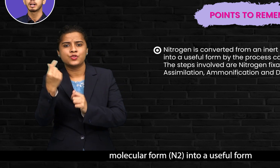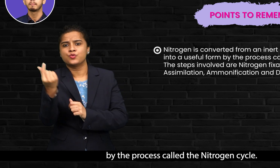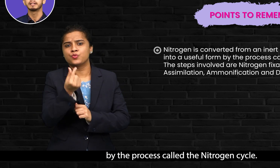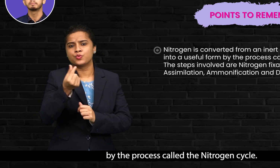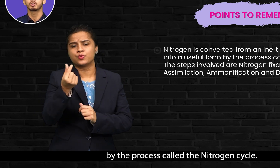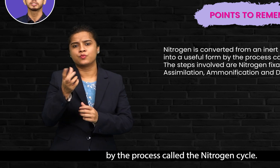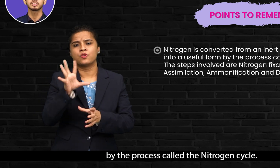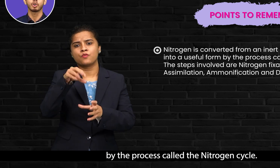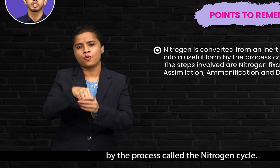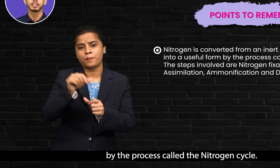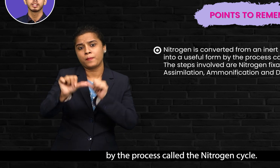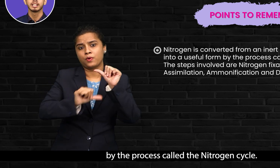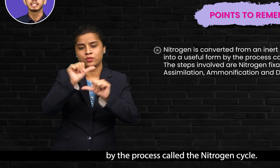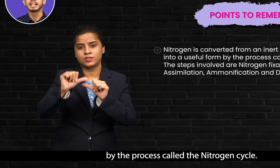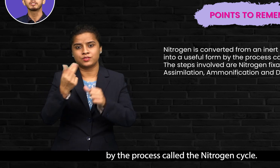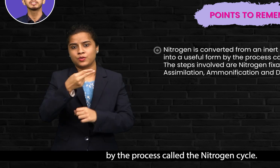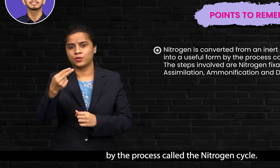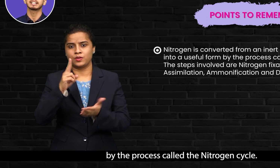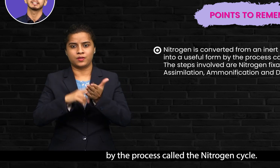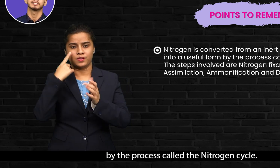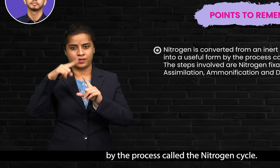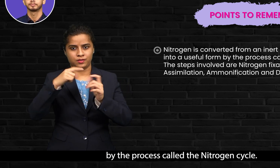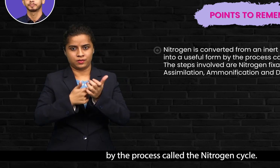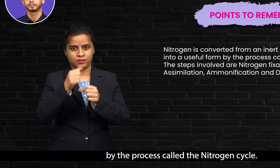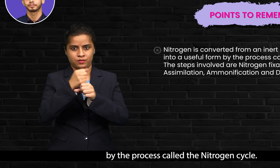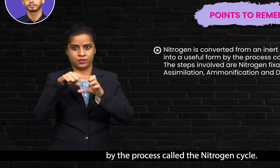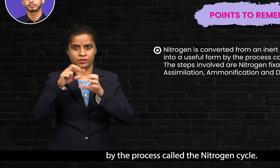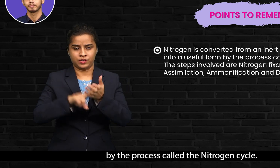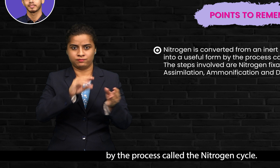form by the process called the nitrogen cycle.